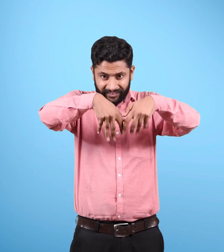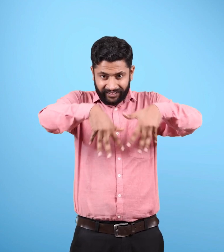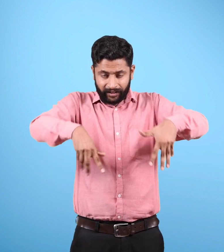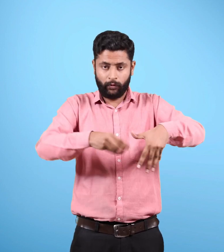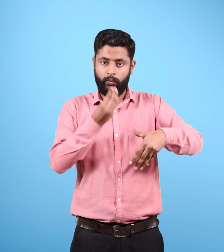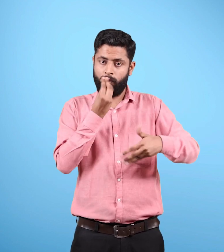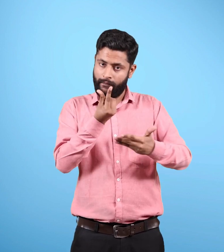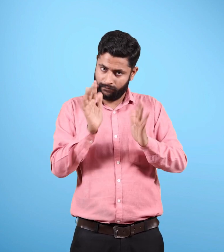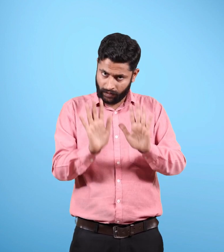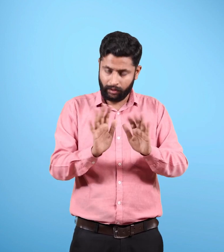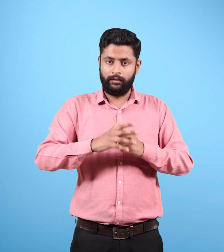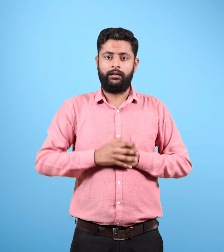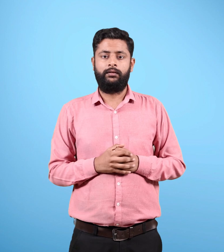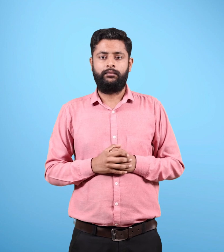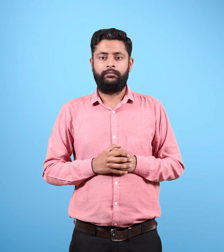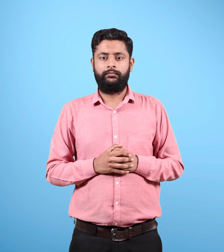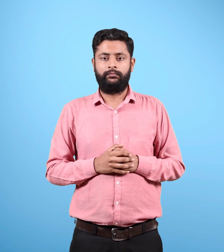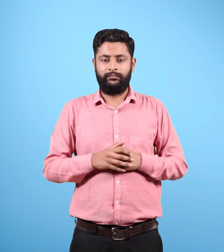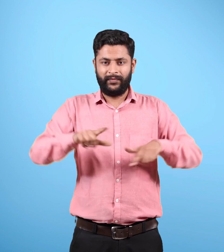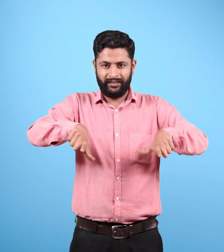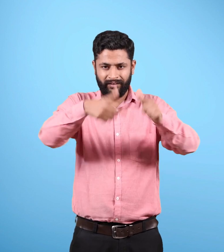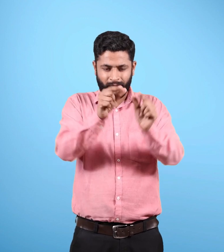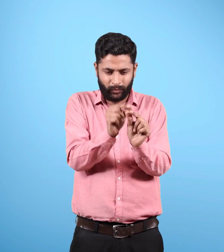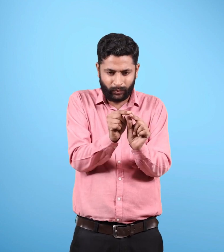Sometimes roots, sometimes stems,